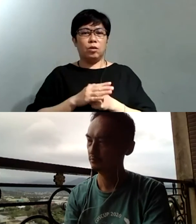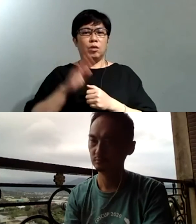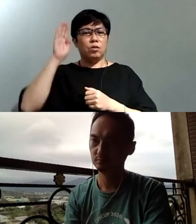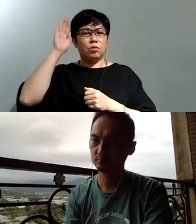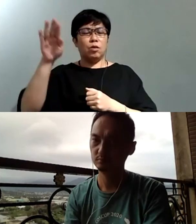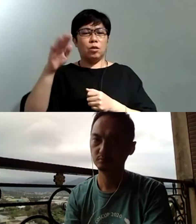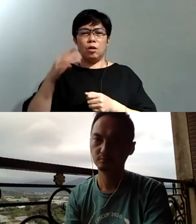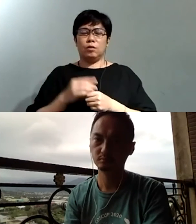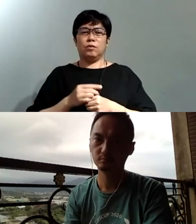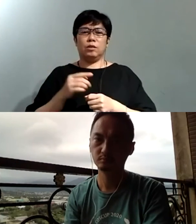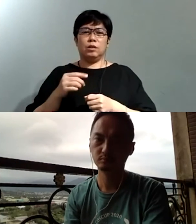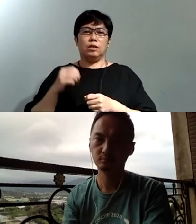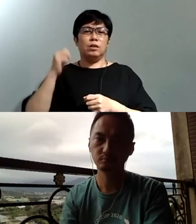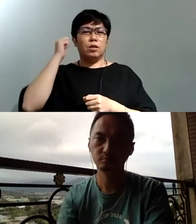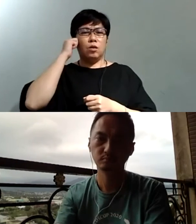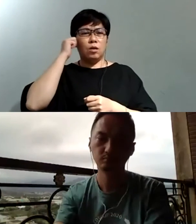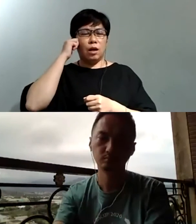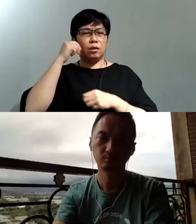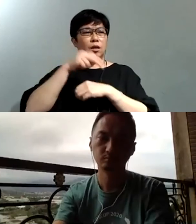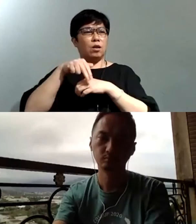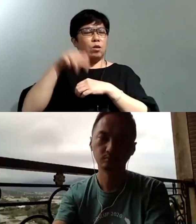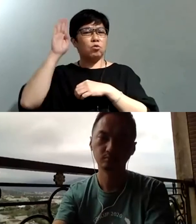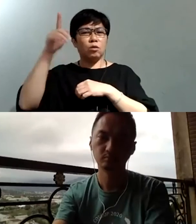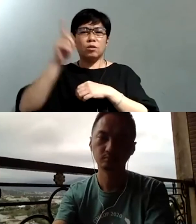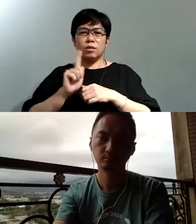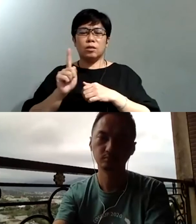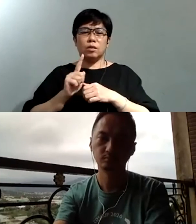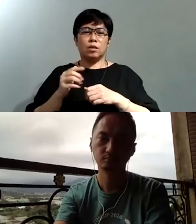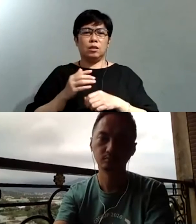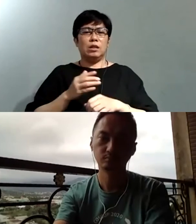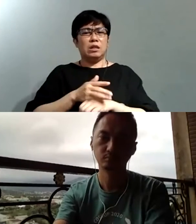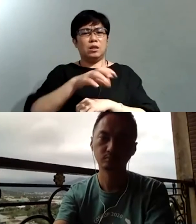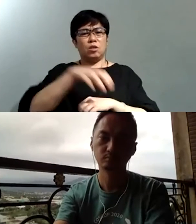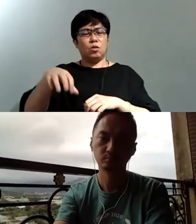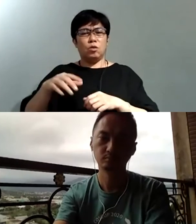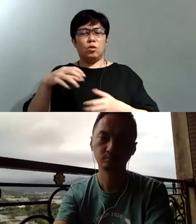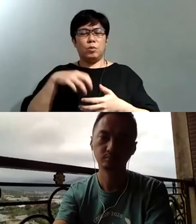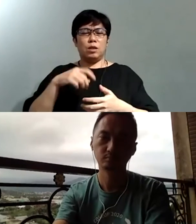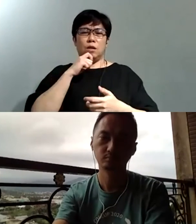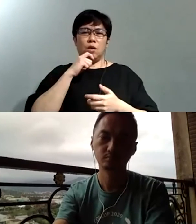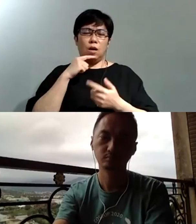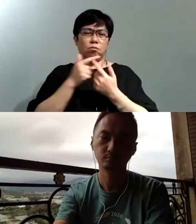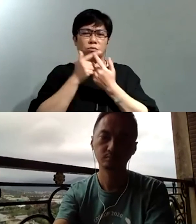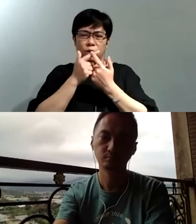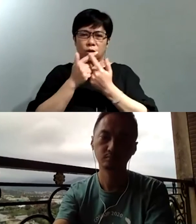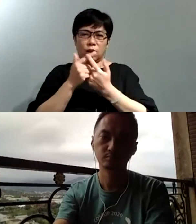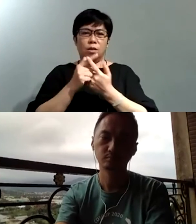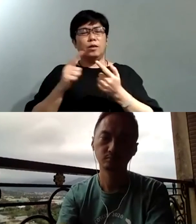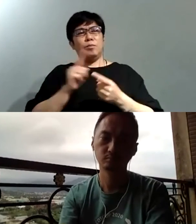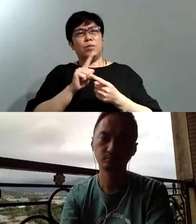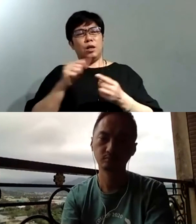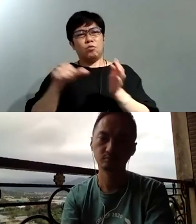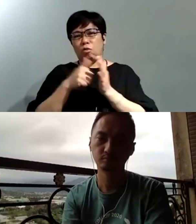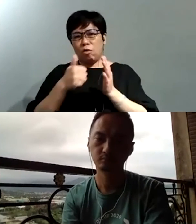there's always a dispute in the community about how what is the best way to go